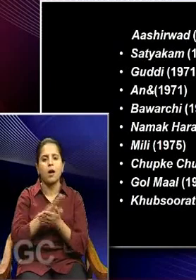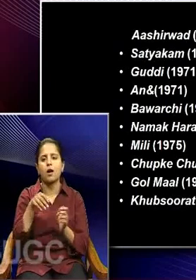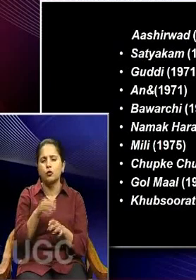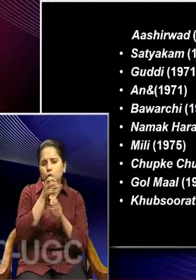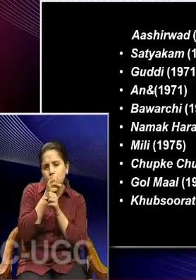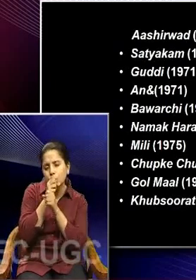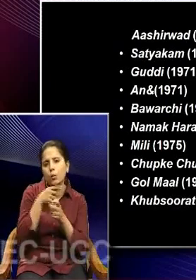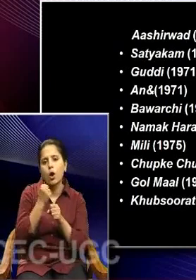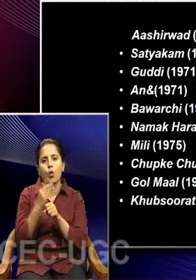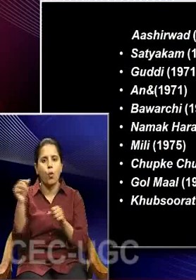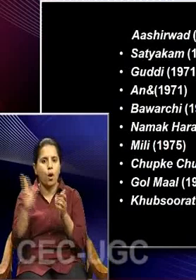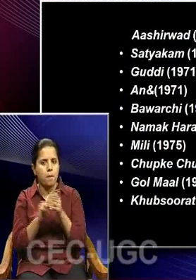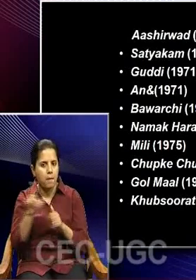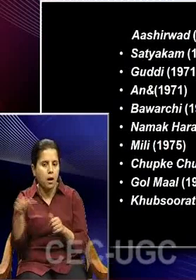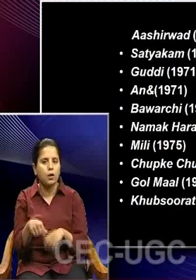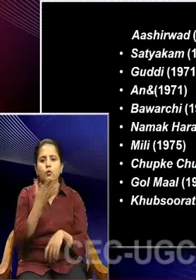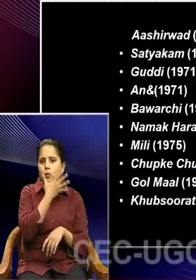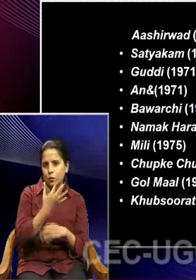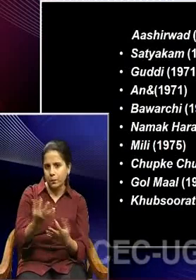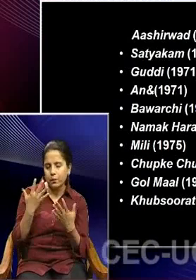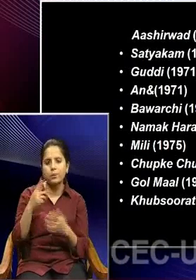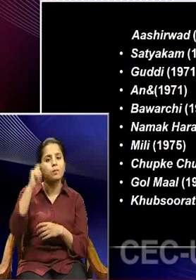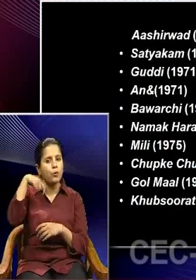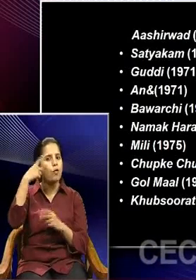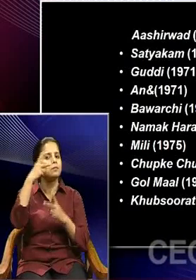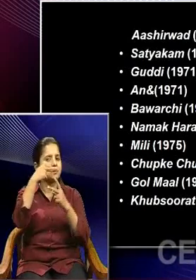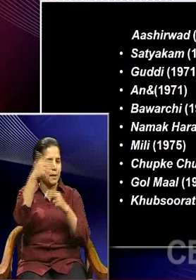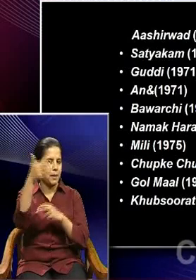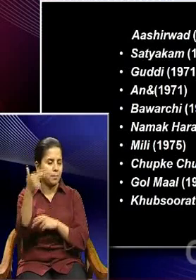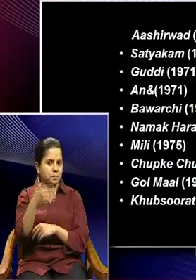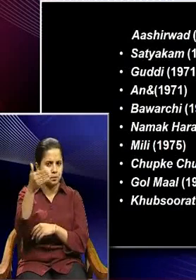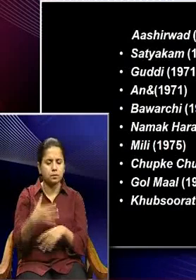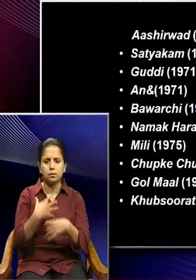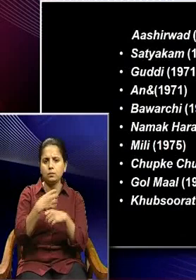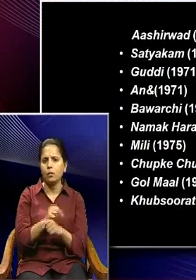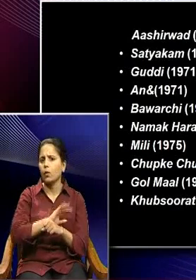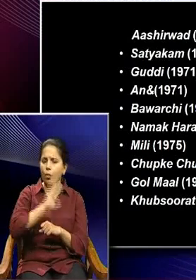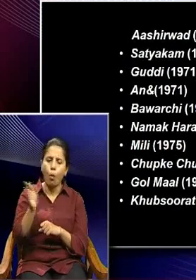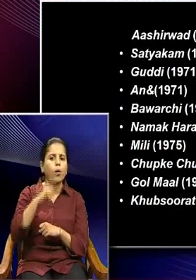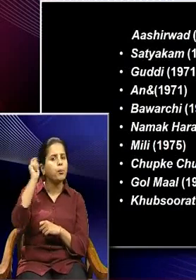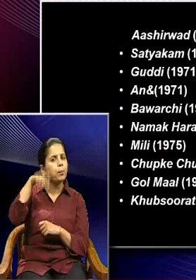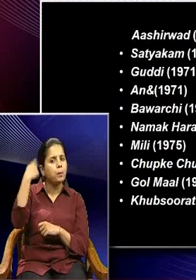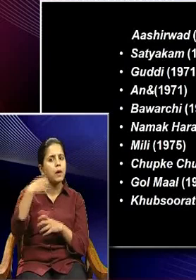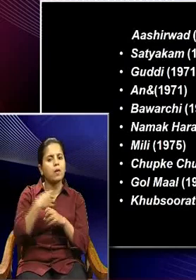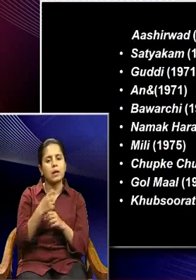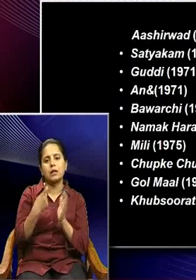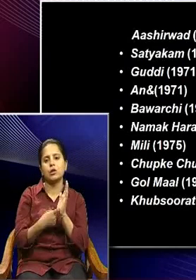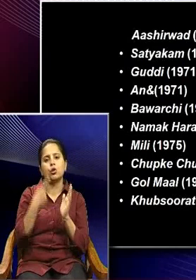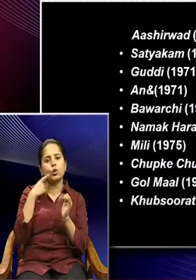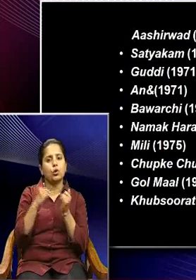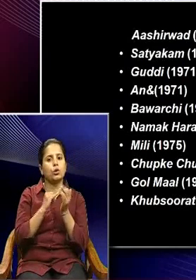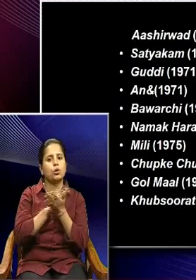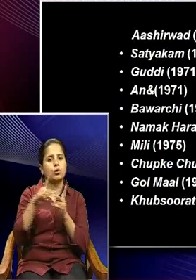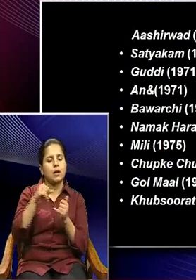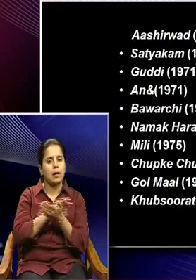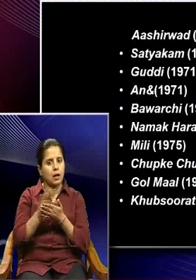Chupke, Golmaal, Khoobsurat. So all these films they were made by Rishikesh Mukherjee, and